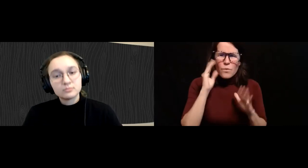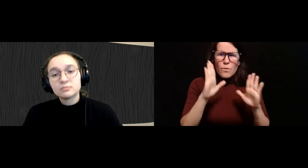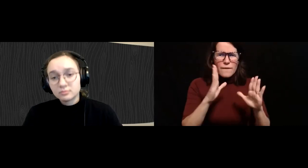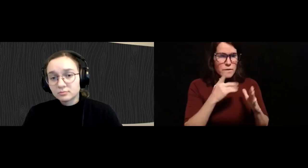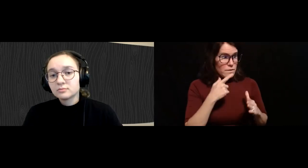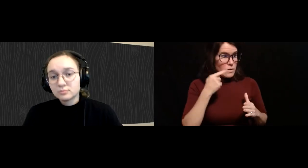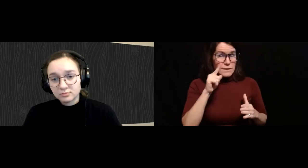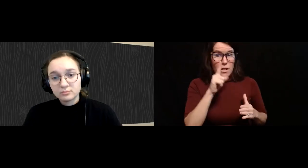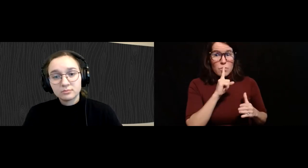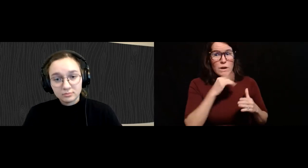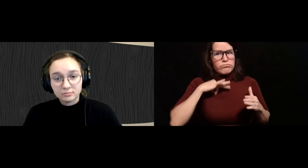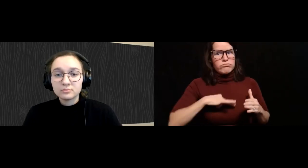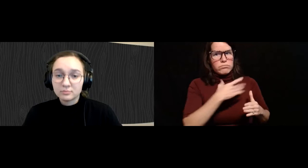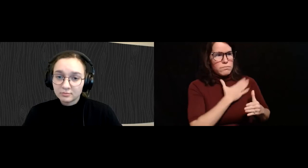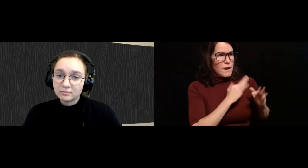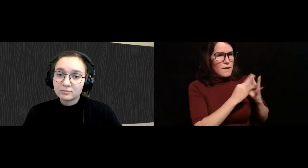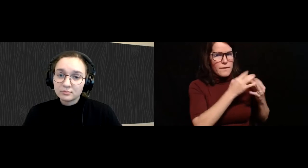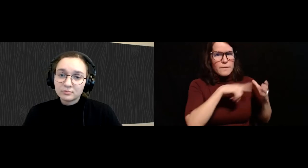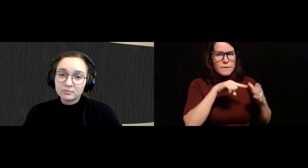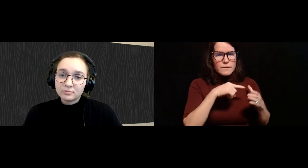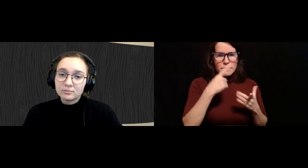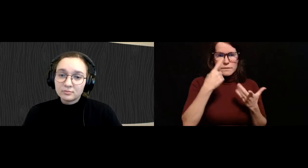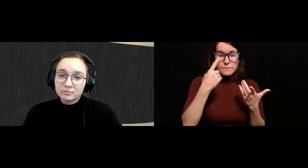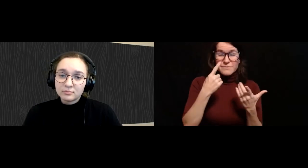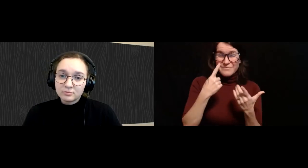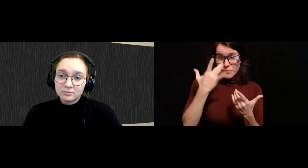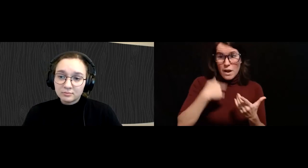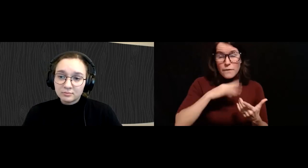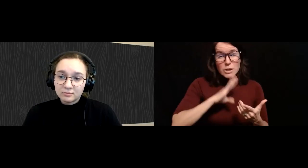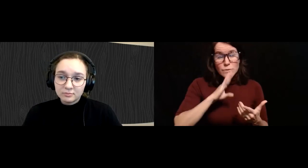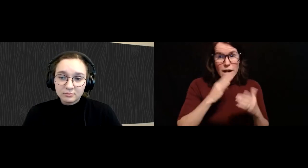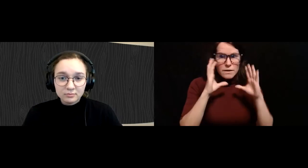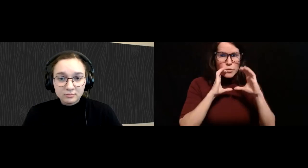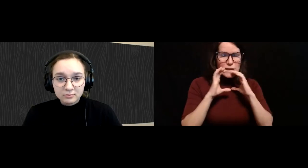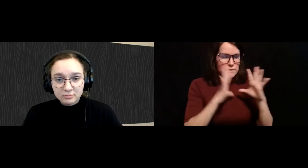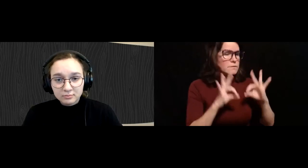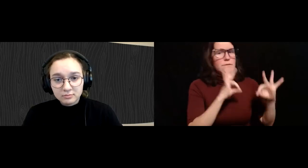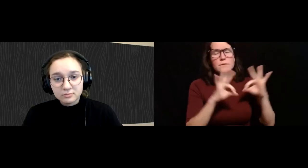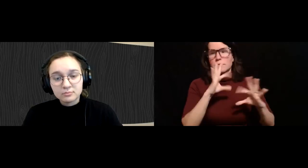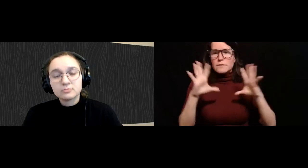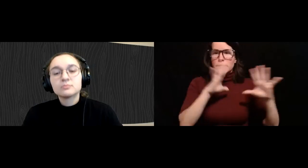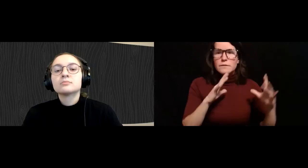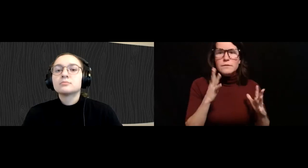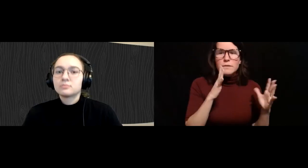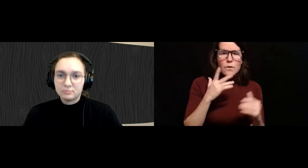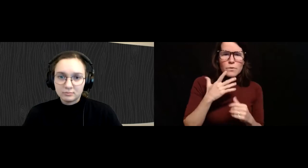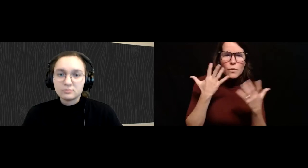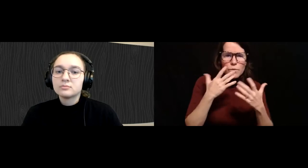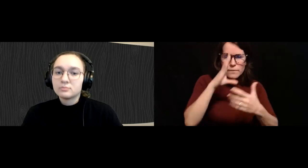the vision, you know, goes. And it's really beneficial for it to start in the home. I know it can be frustrating, especially if